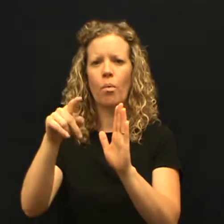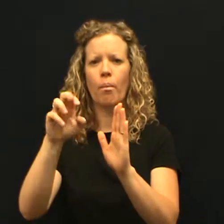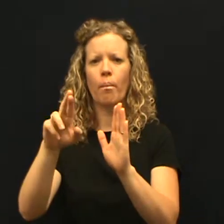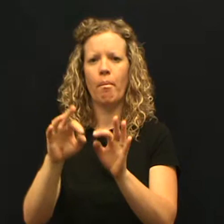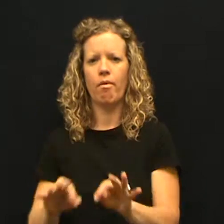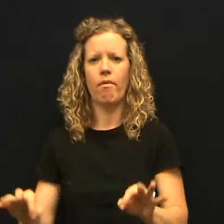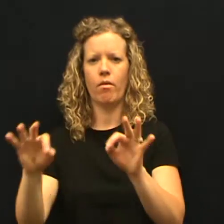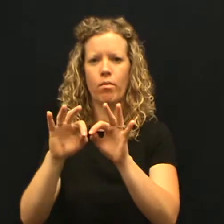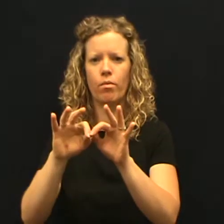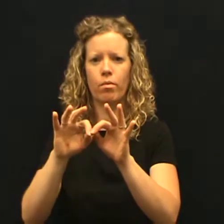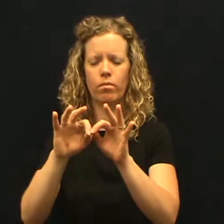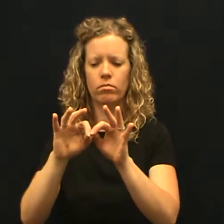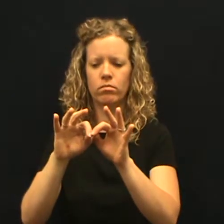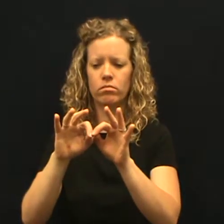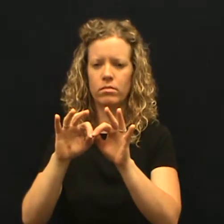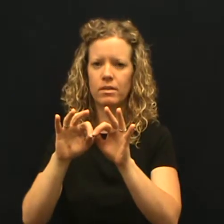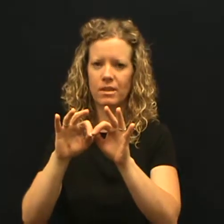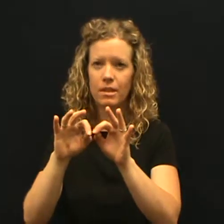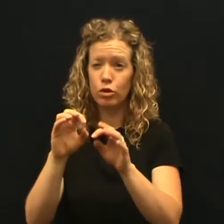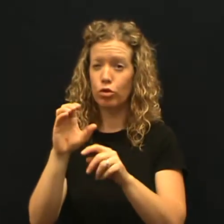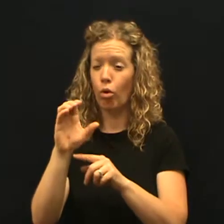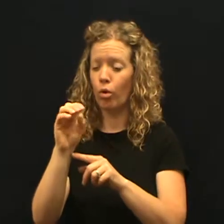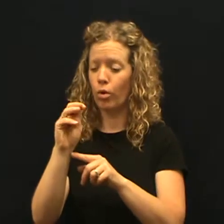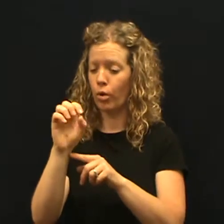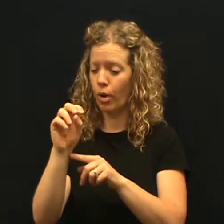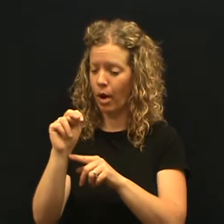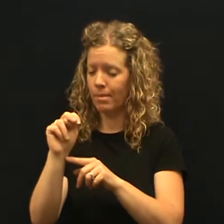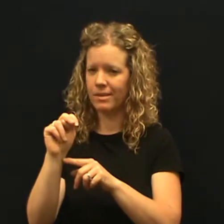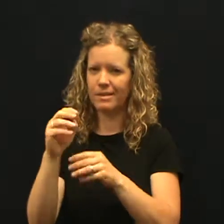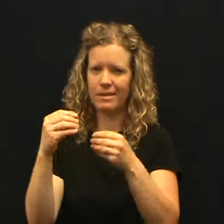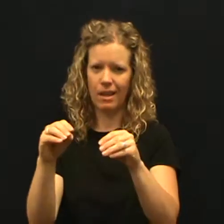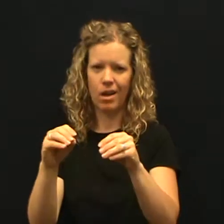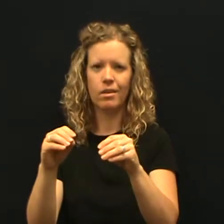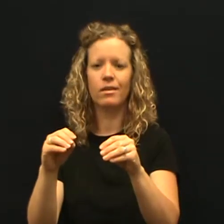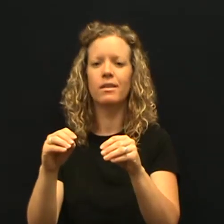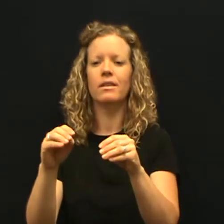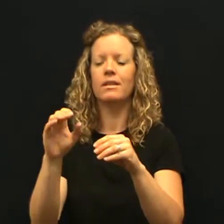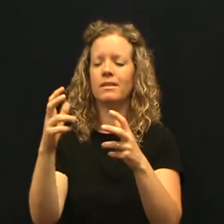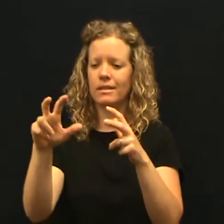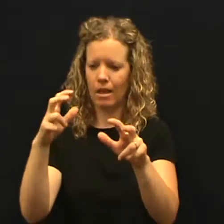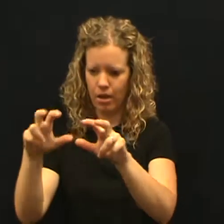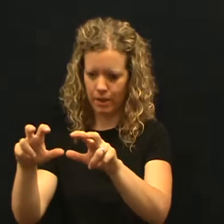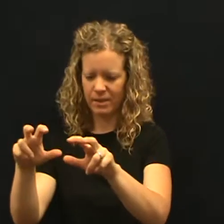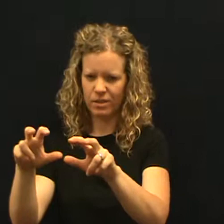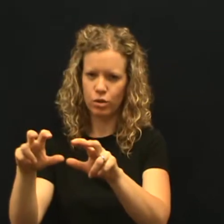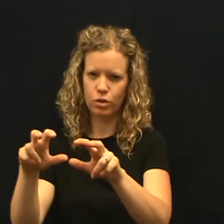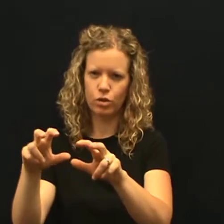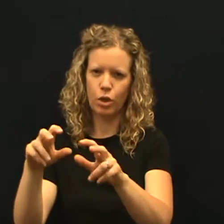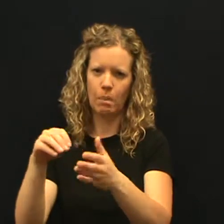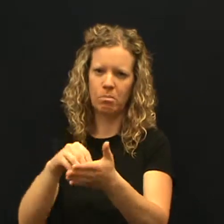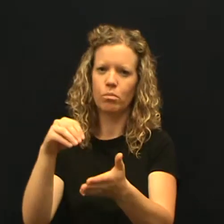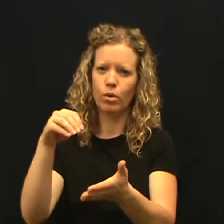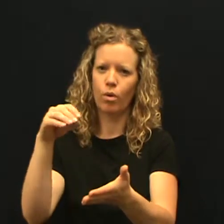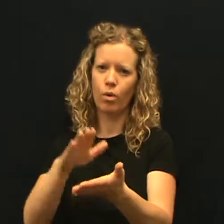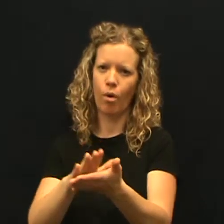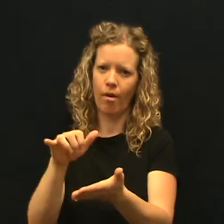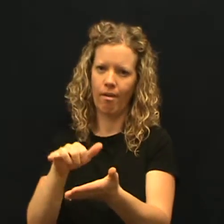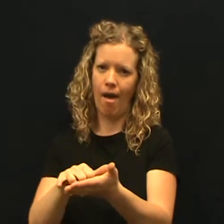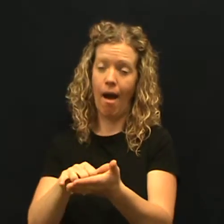you record common stock at when you issue the stock, is its par value. And then whatever you get beyond that par value, and par